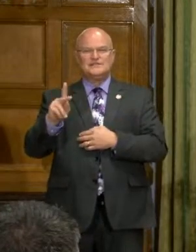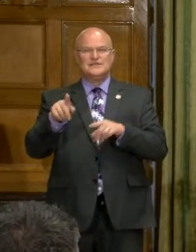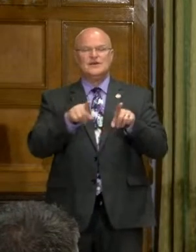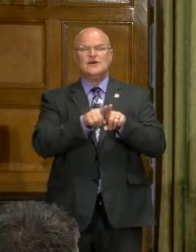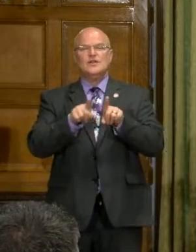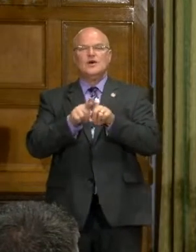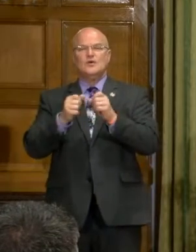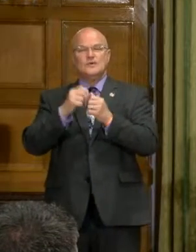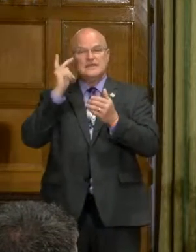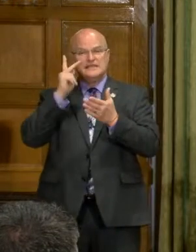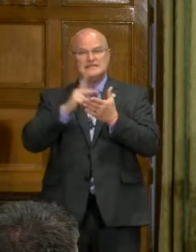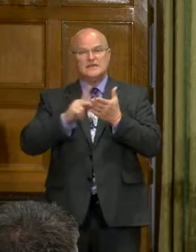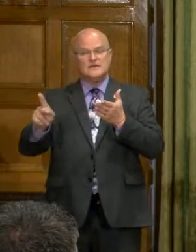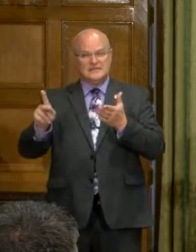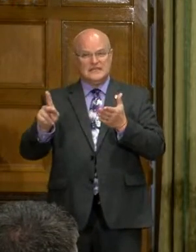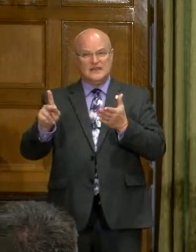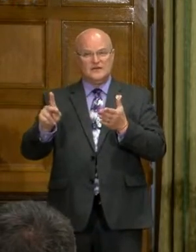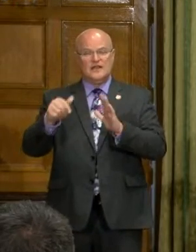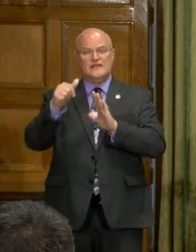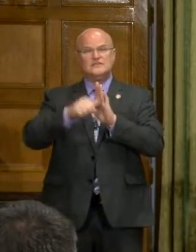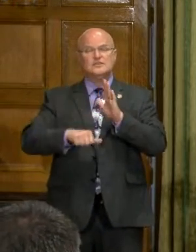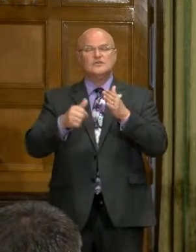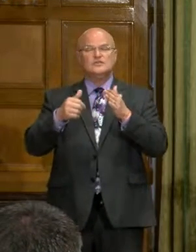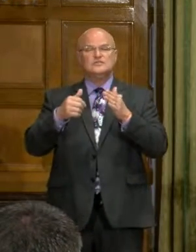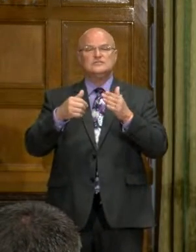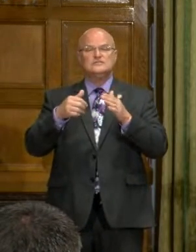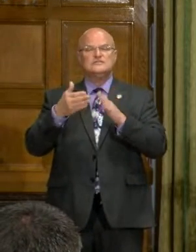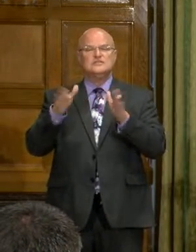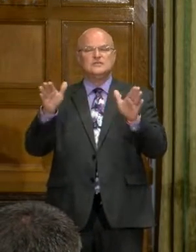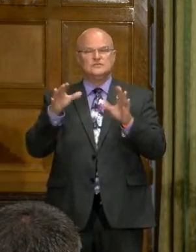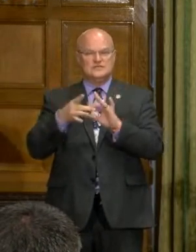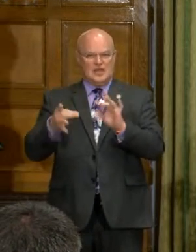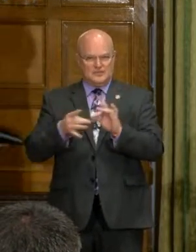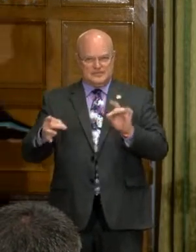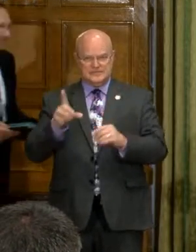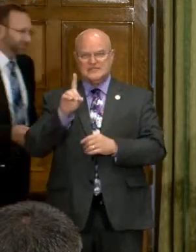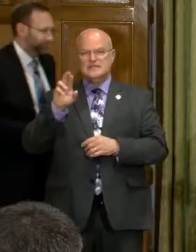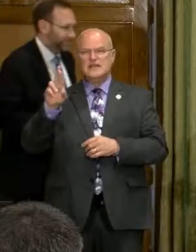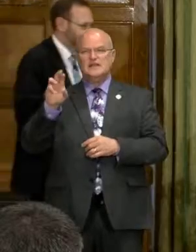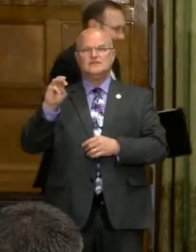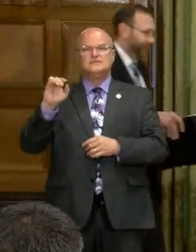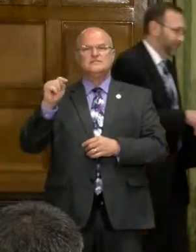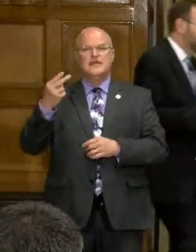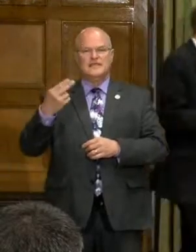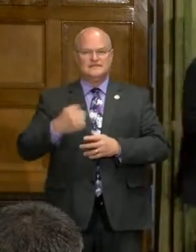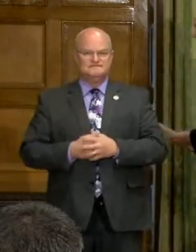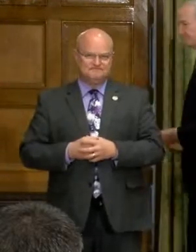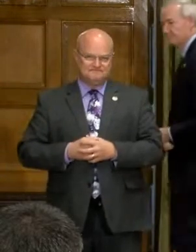along with Secretary and the Surgeon General's comments. Dr. Smith.